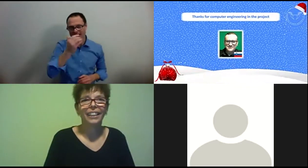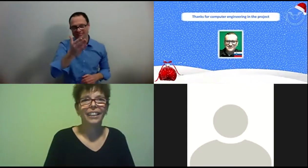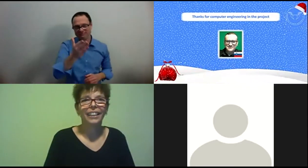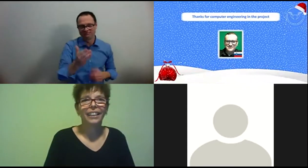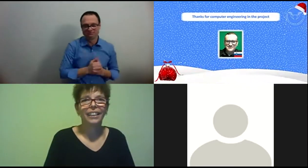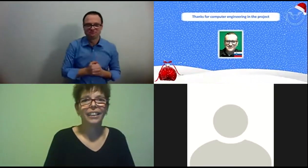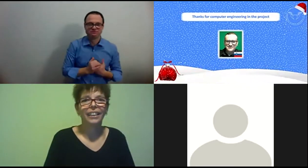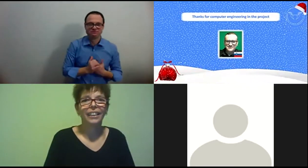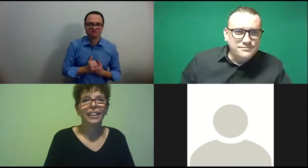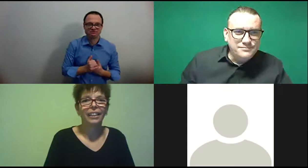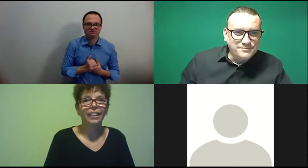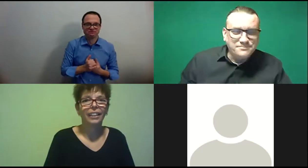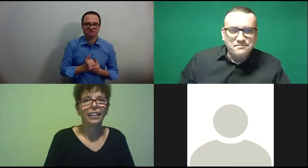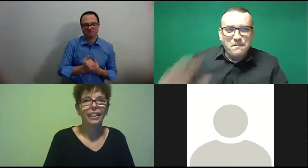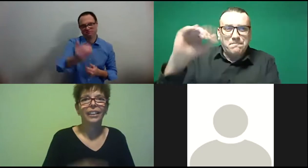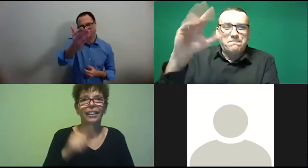bit.